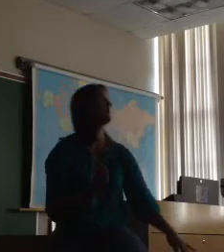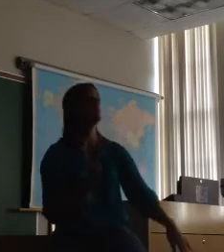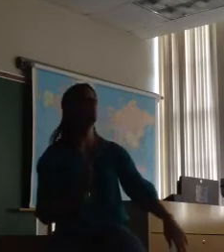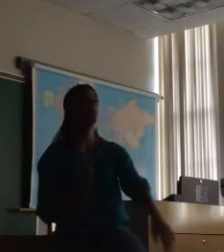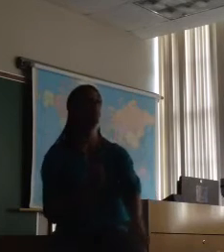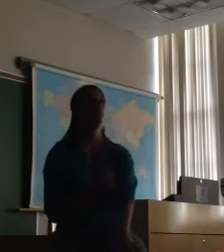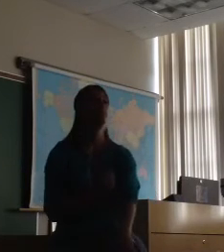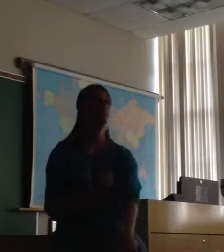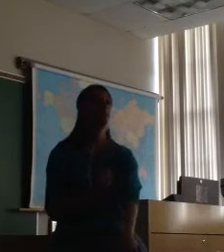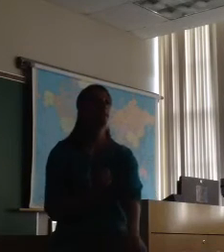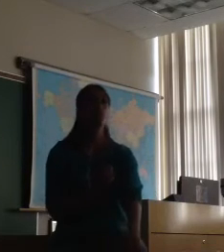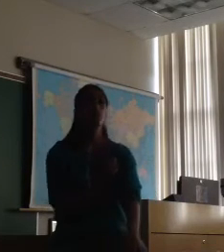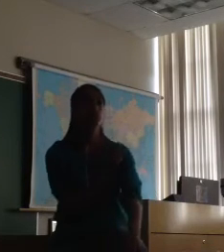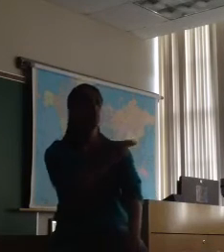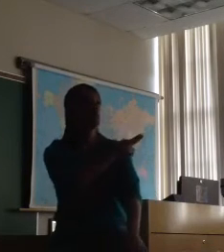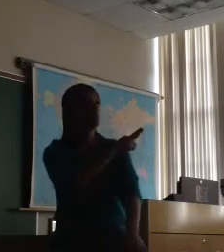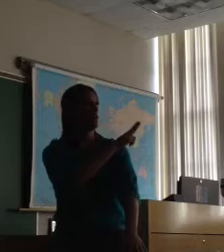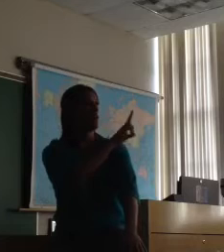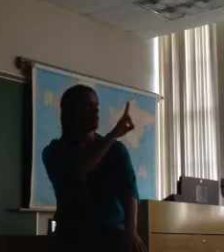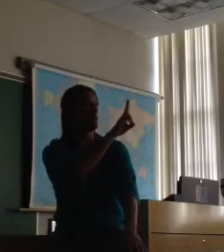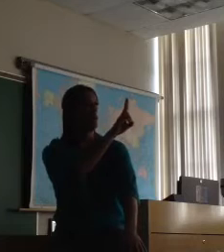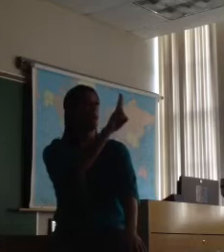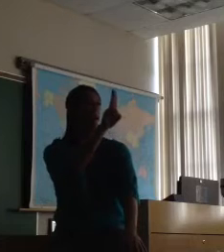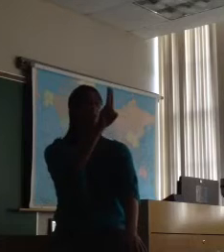Hospital. I told you about this. Make an H